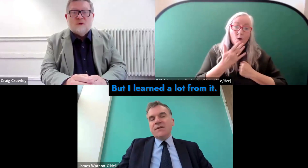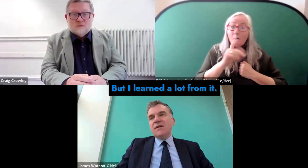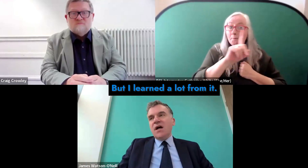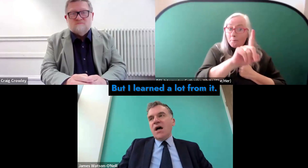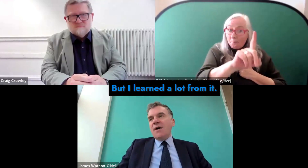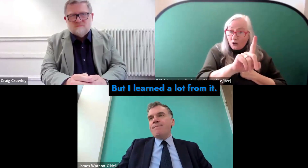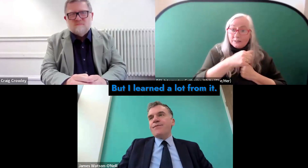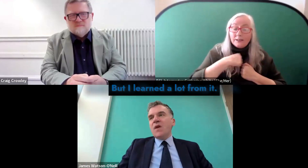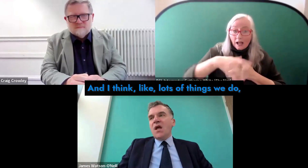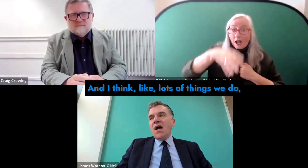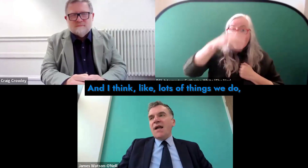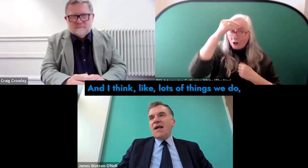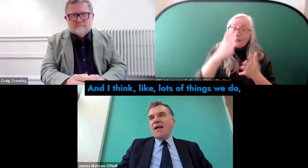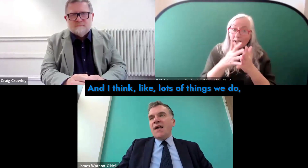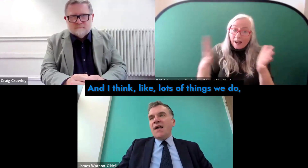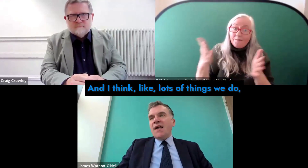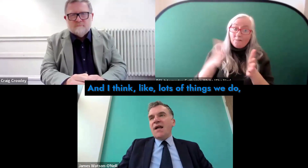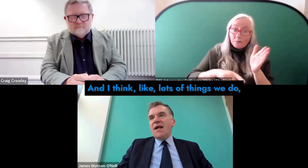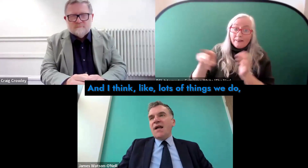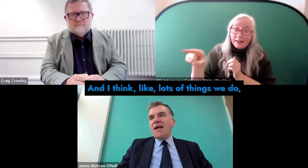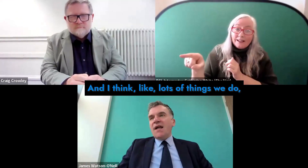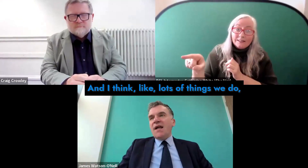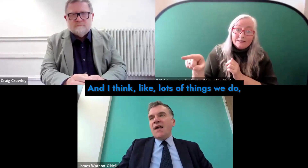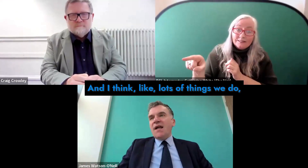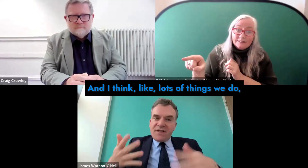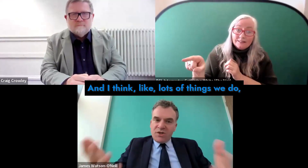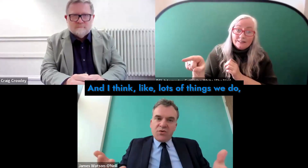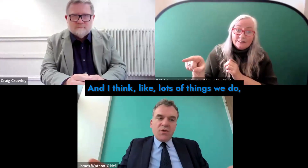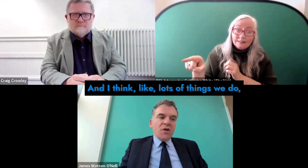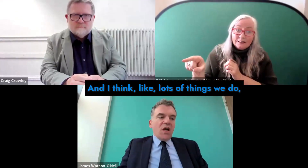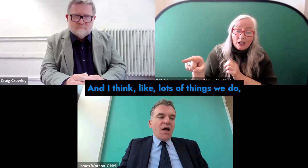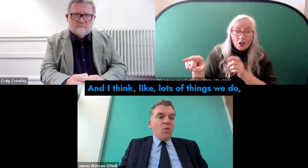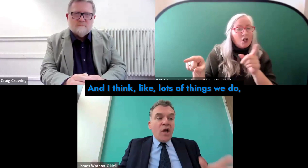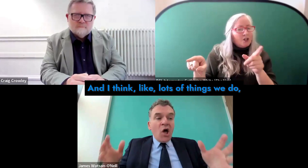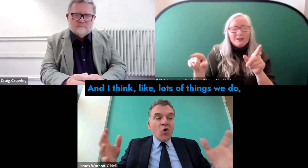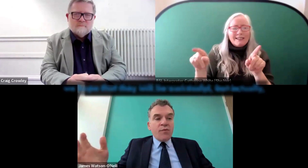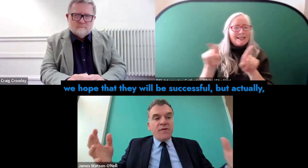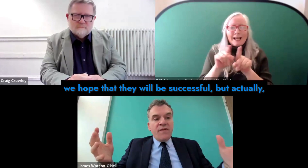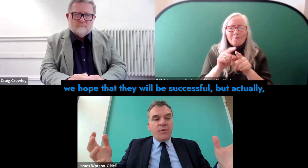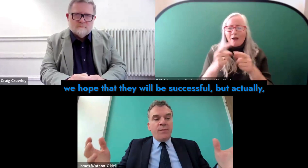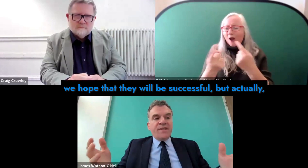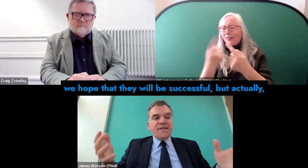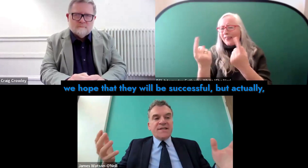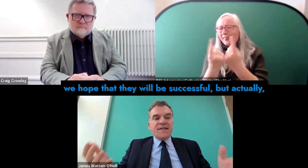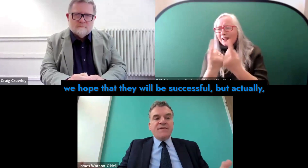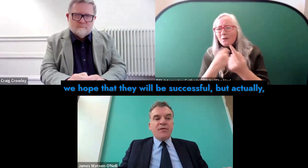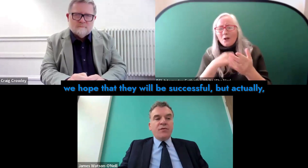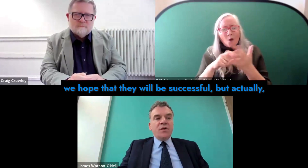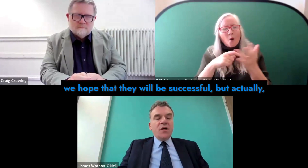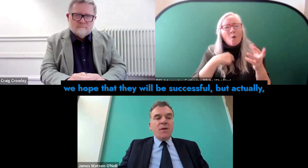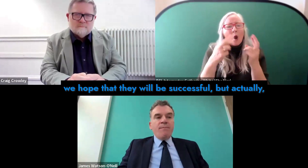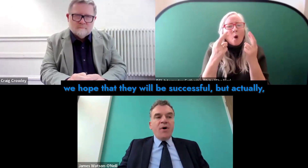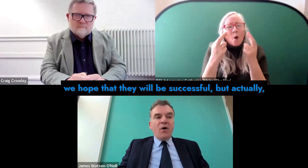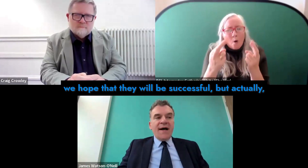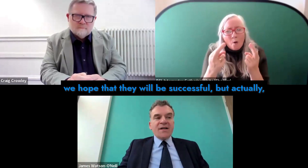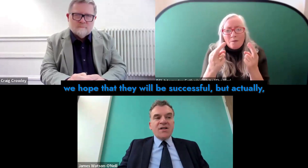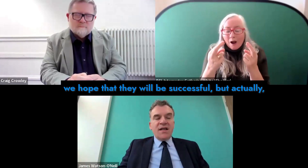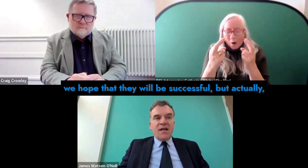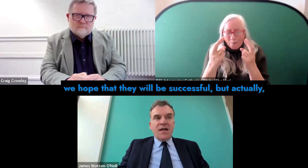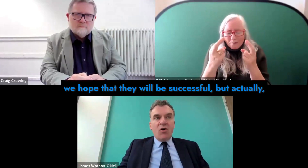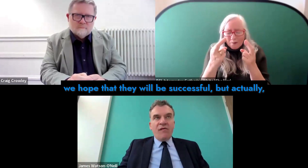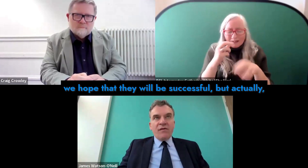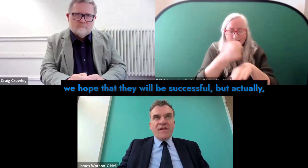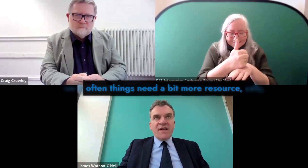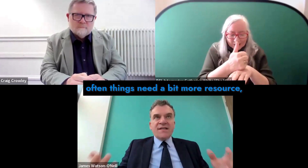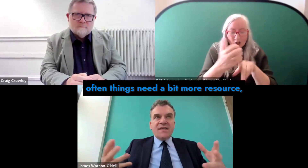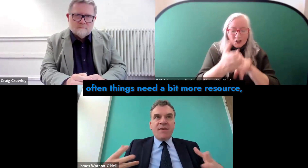a lot from it, and I think, like lots of things we do, we hope that they will be successful,